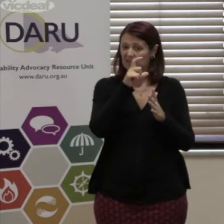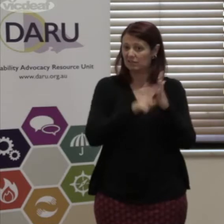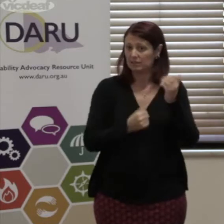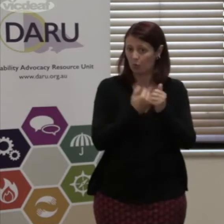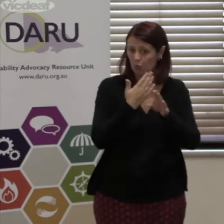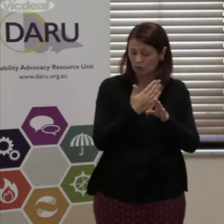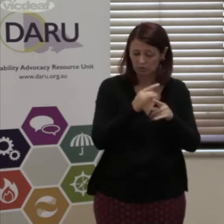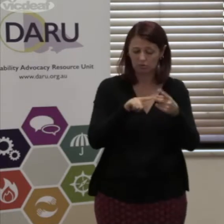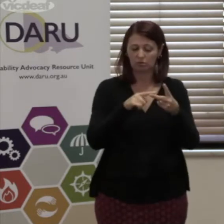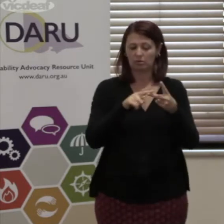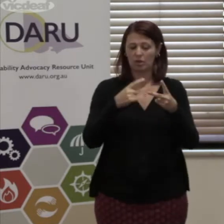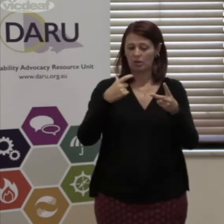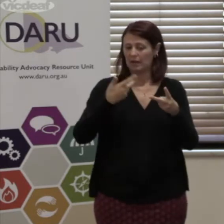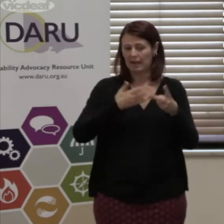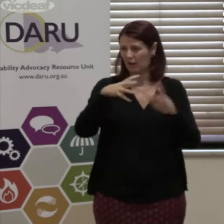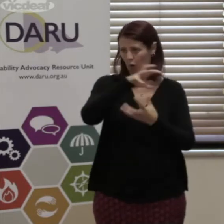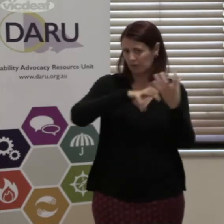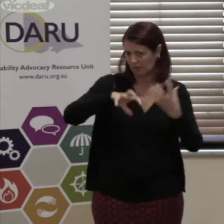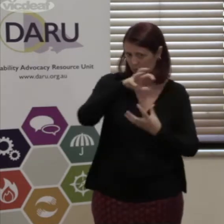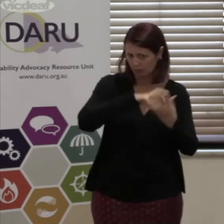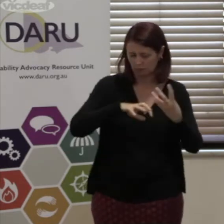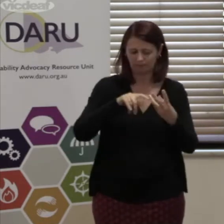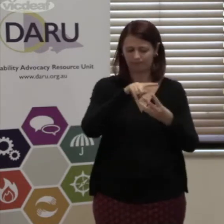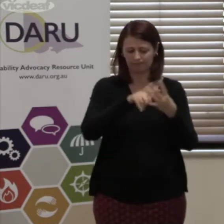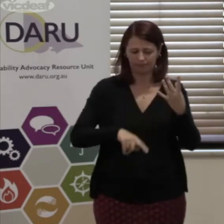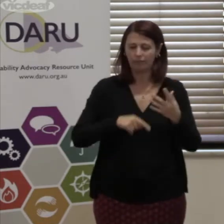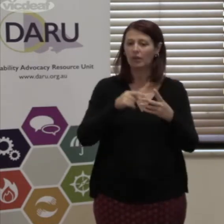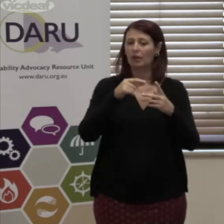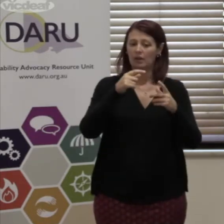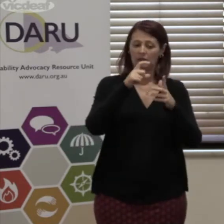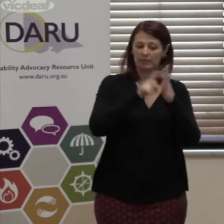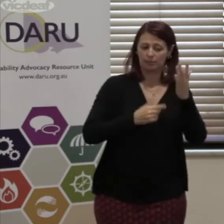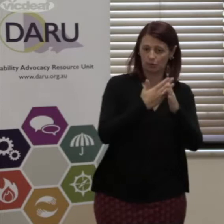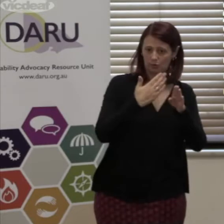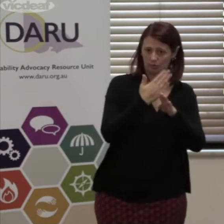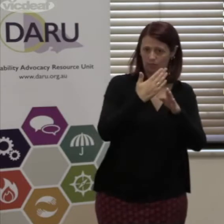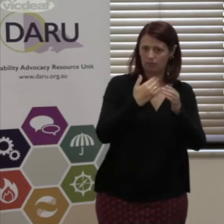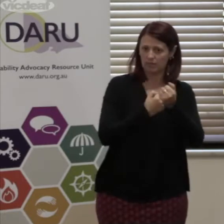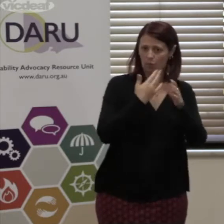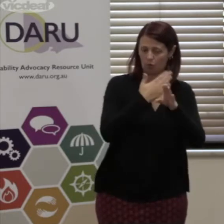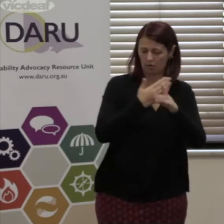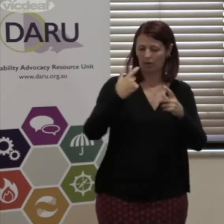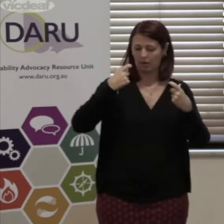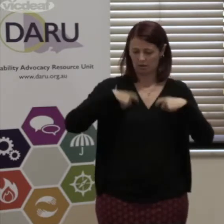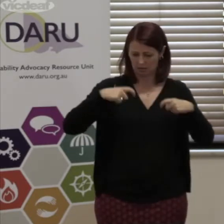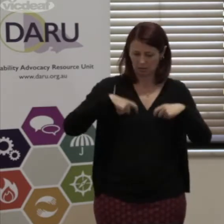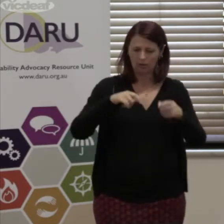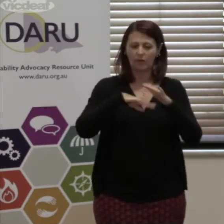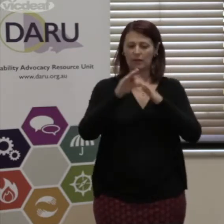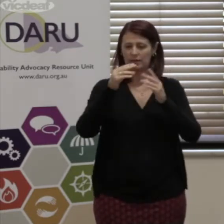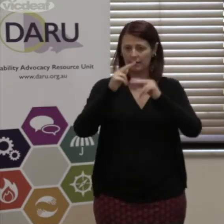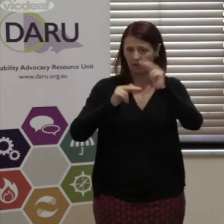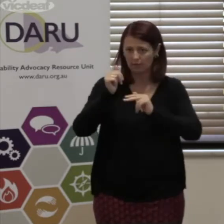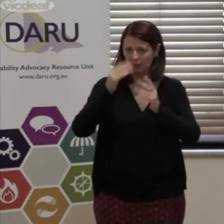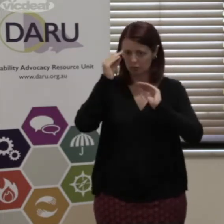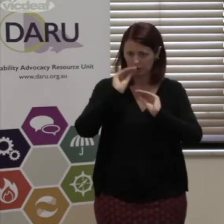workers, welfare, any combination of disability support worker, welfare worker, developmental educator,